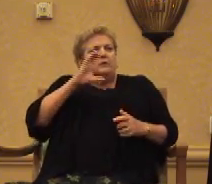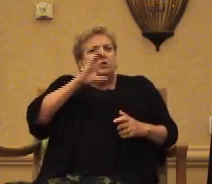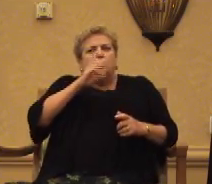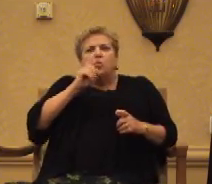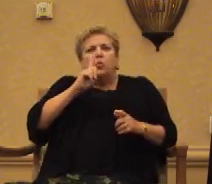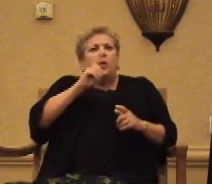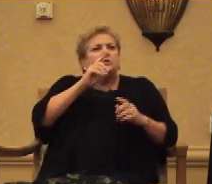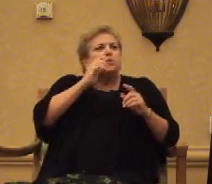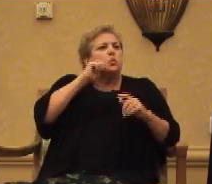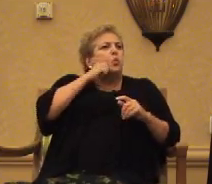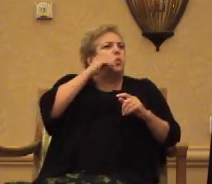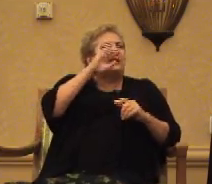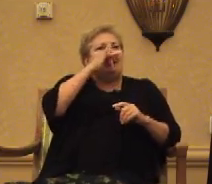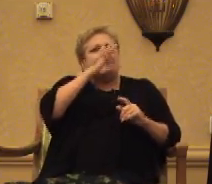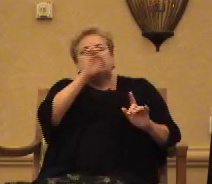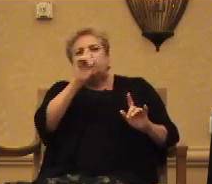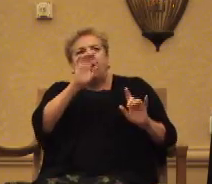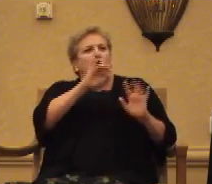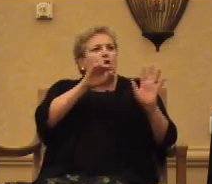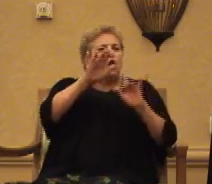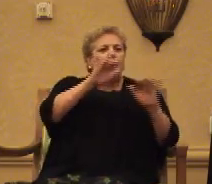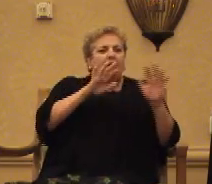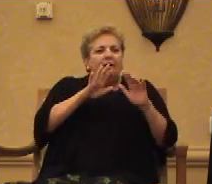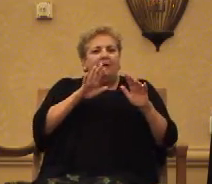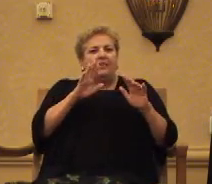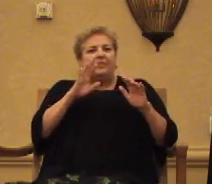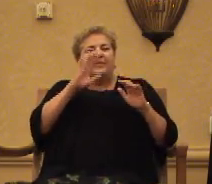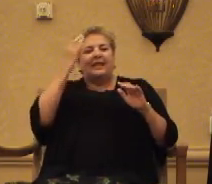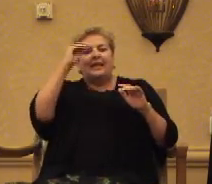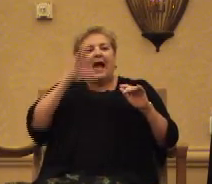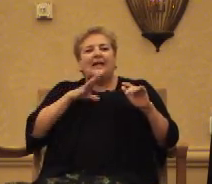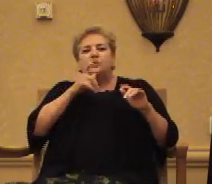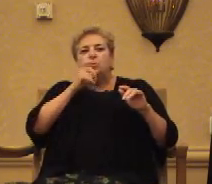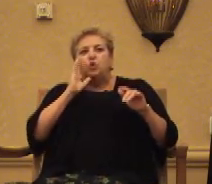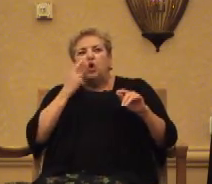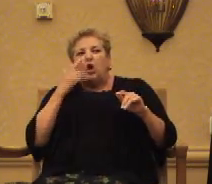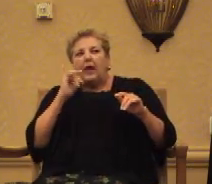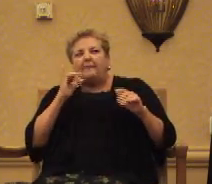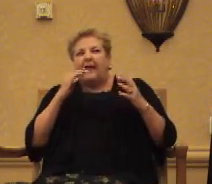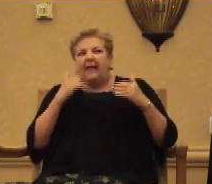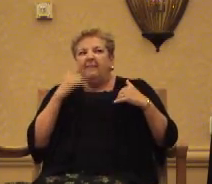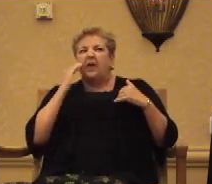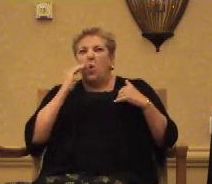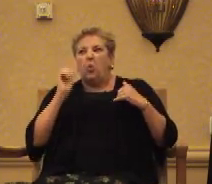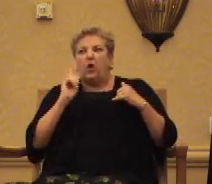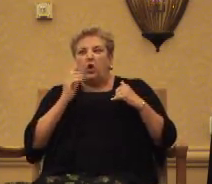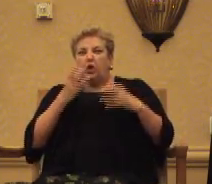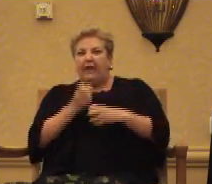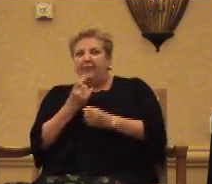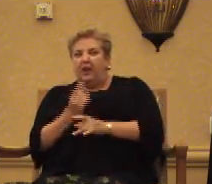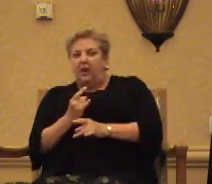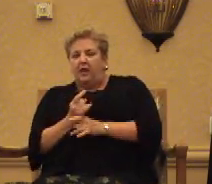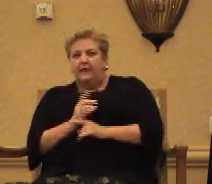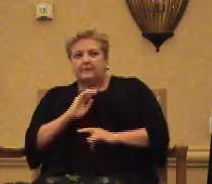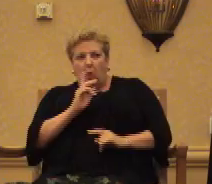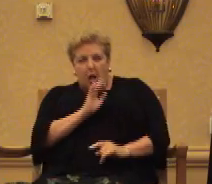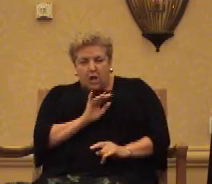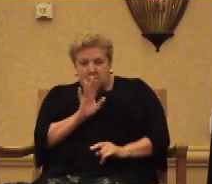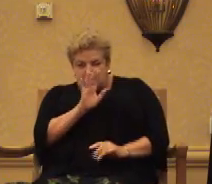have to target the guys that look like they have the juice, the guys that look like they have it going on. And I targeted some of these kids, and I wanted to fit